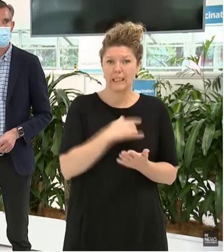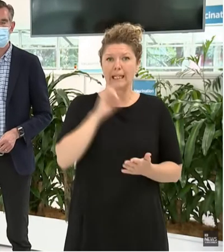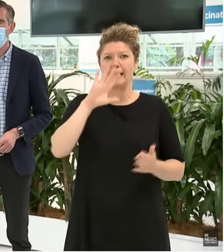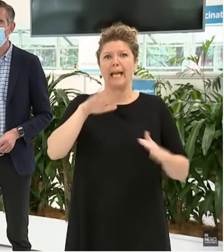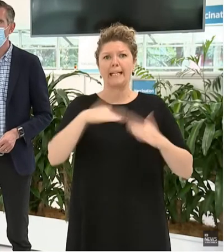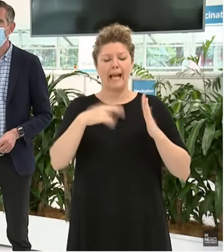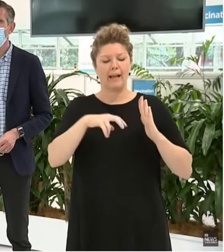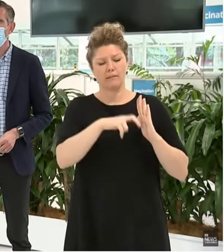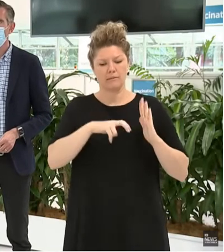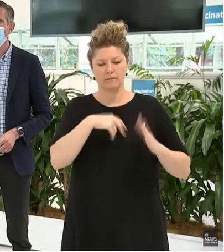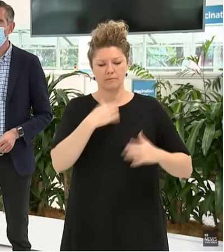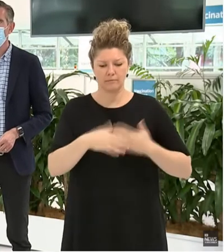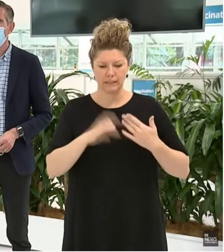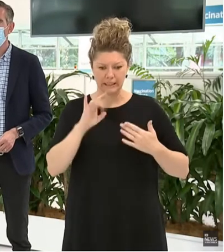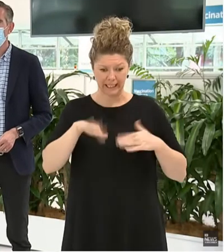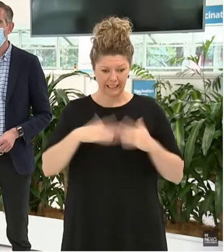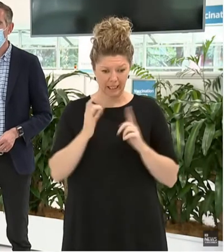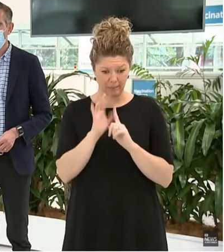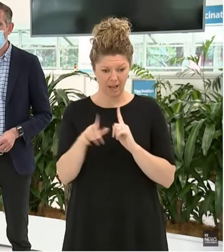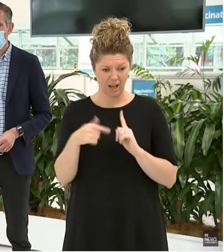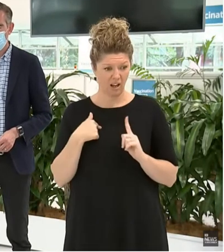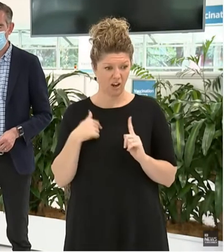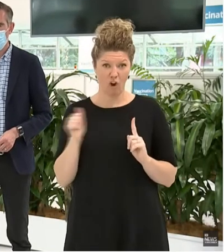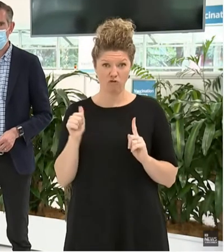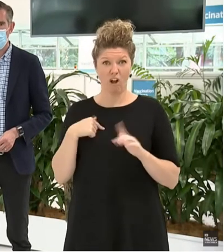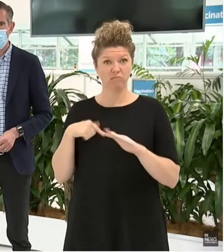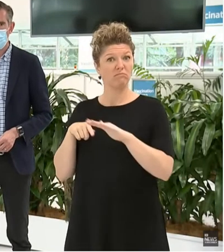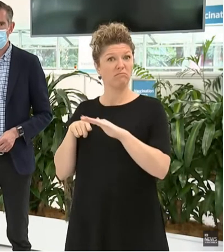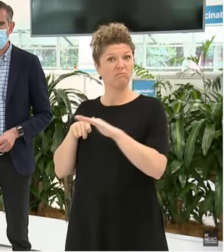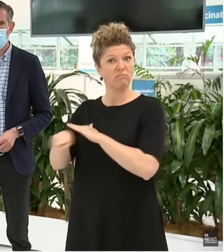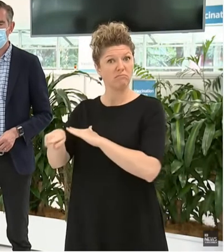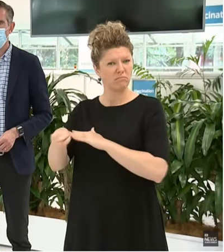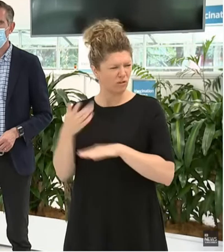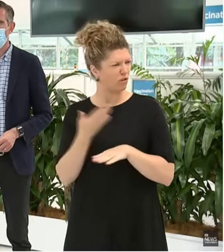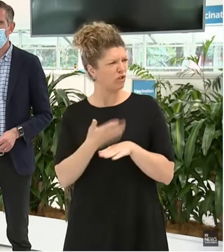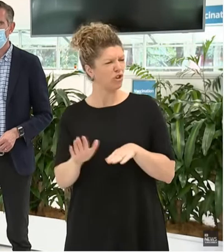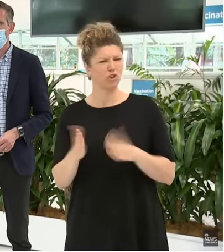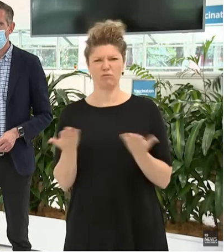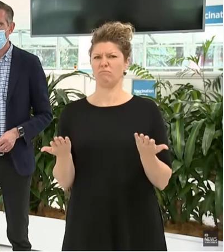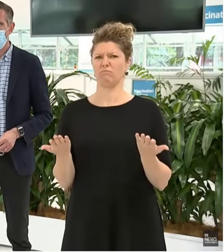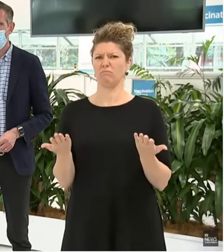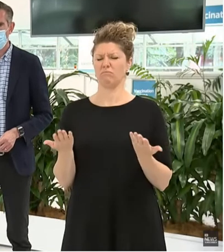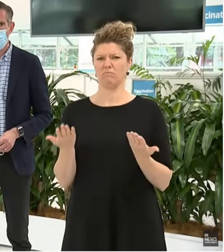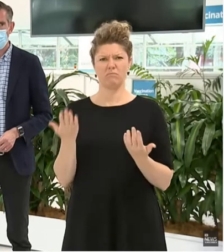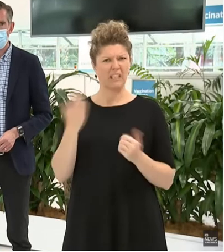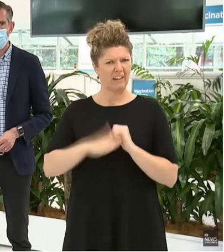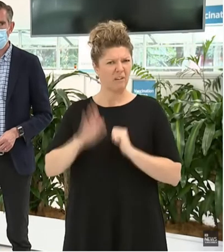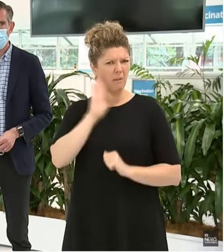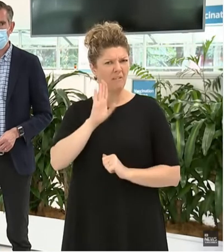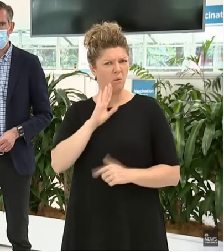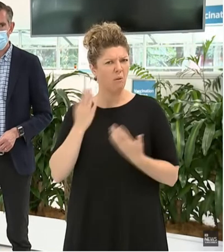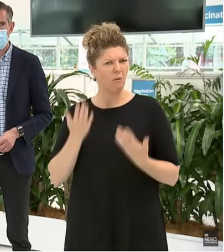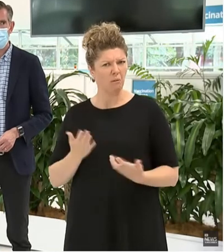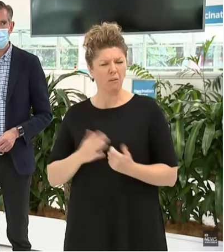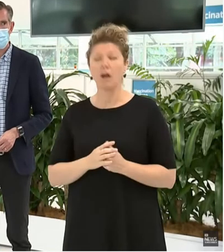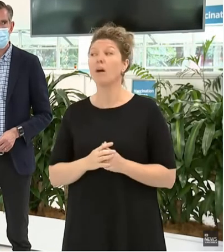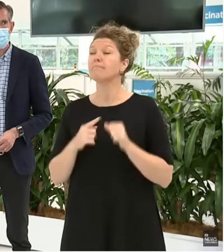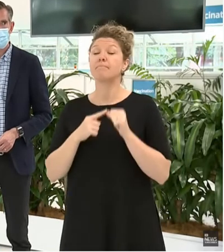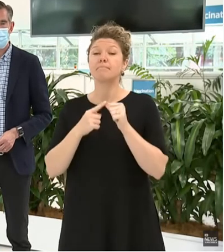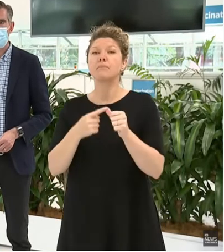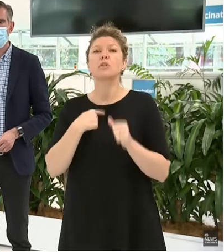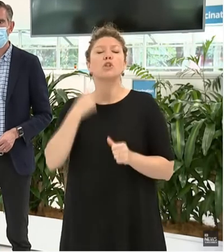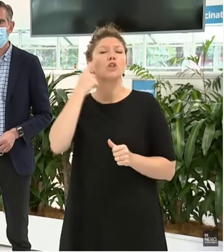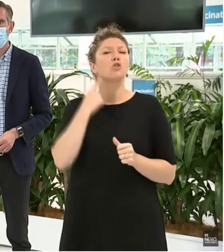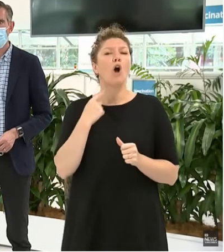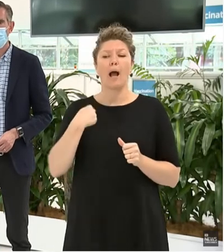been the case? Dr Chant and the public health team have been working in the last couple of weeks trying to make it a more pragmatic